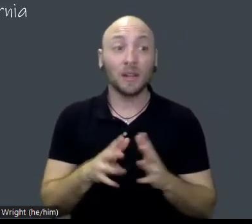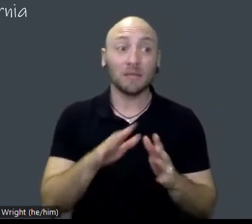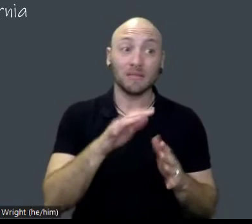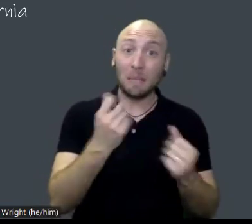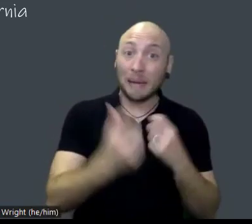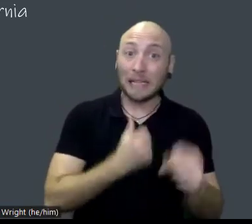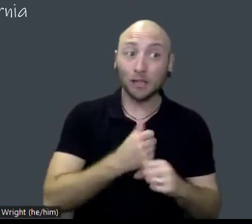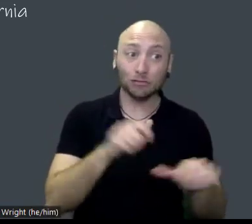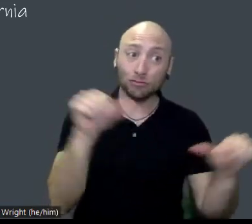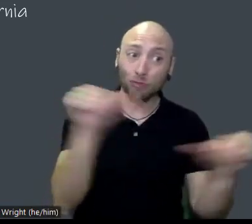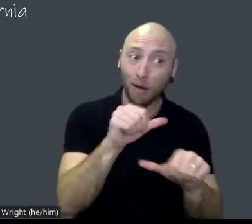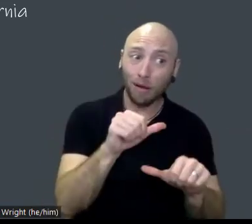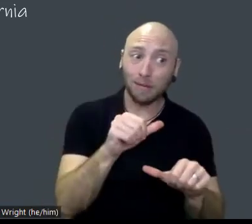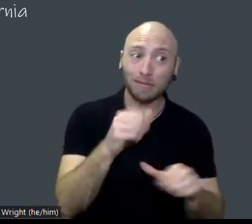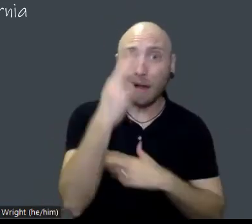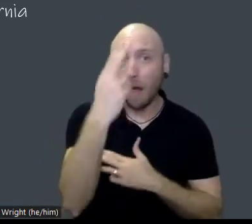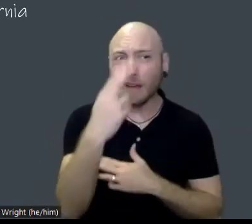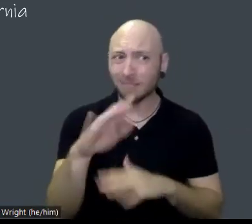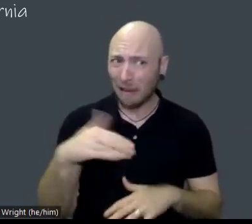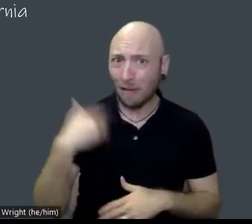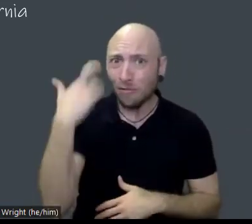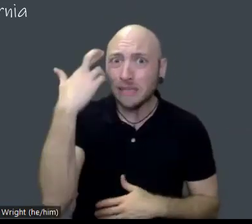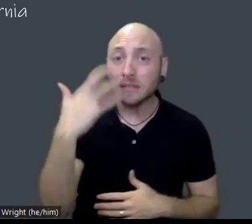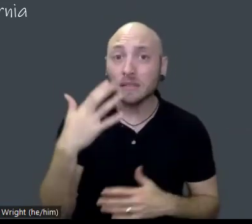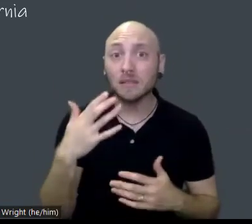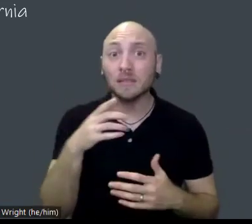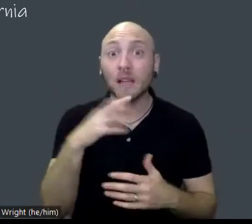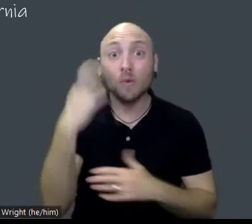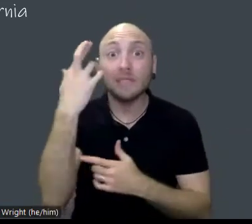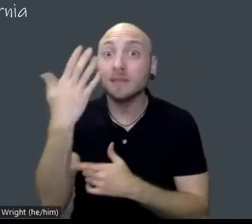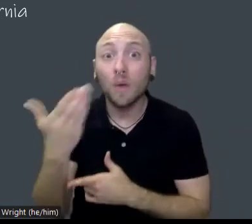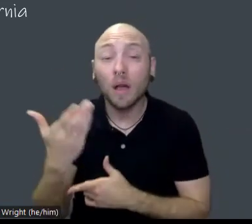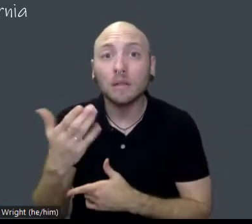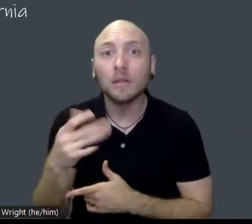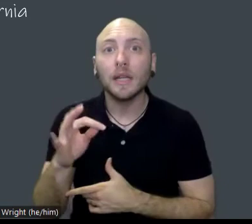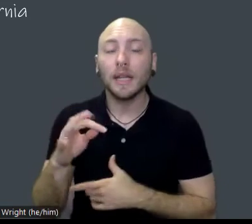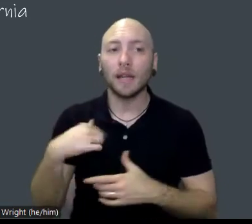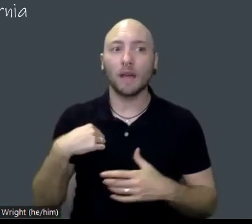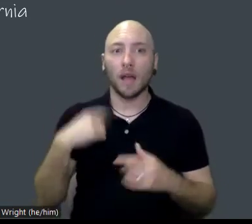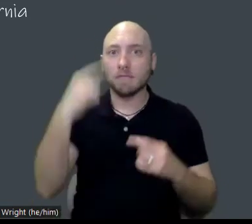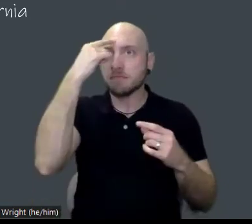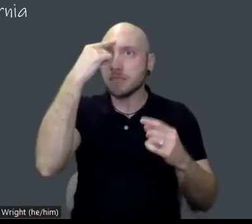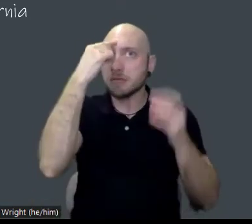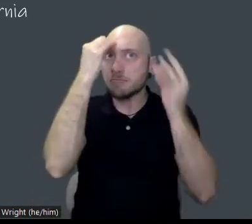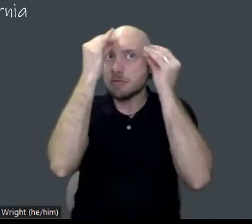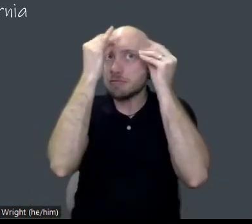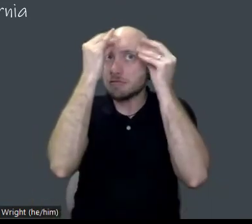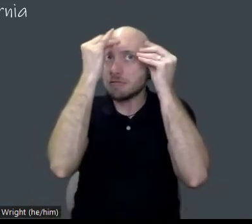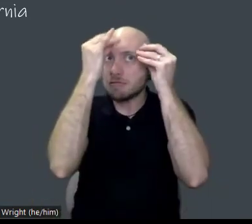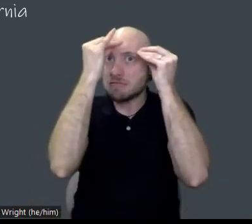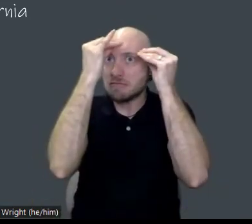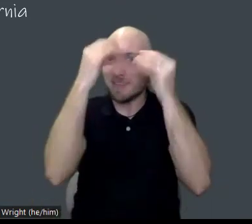years. And it's because at the end of the day, if I'm just sitting in my will, if I'm sitting in my head, I'm very, very